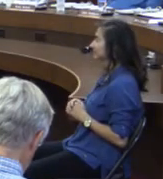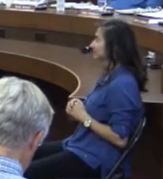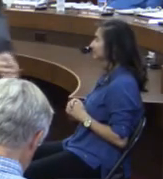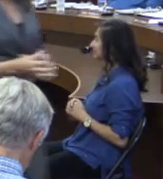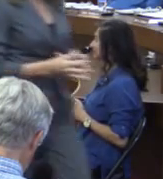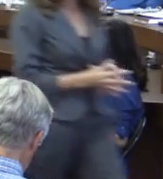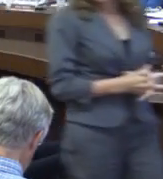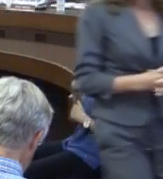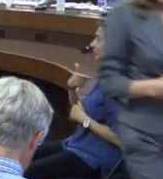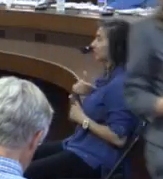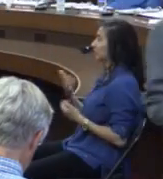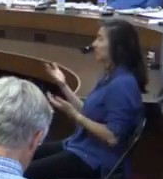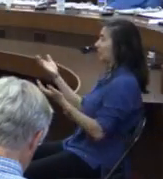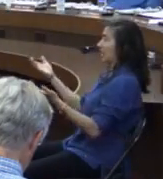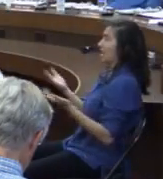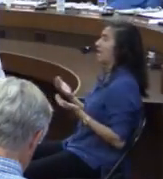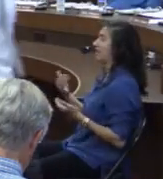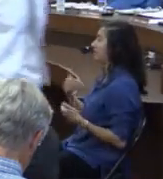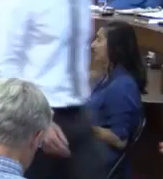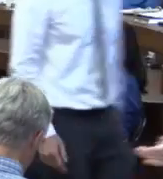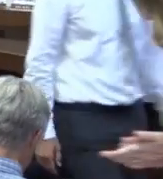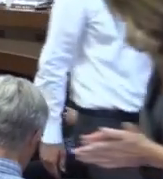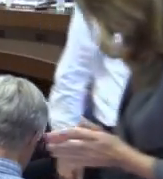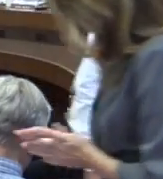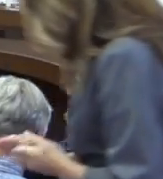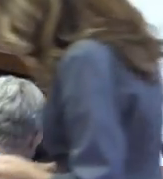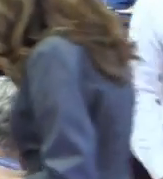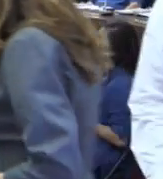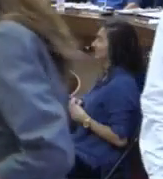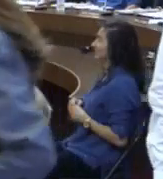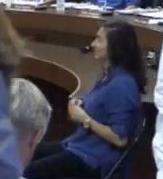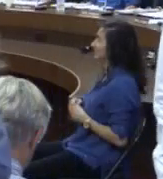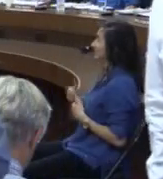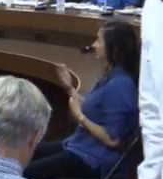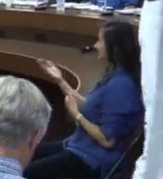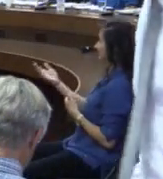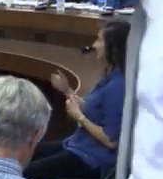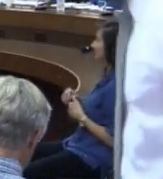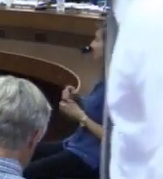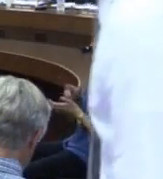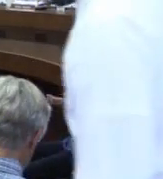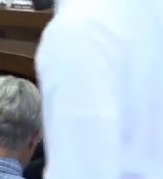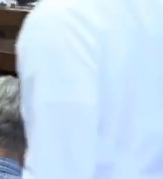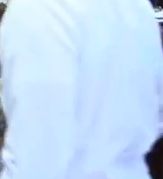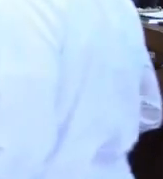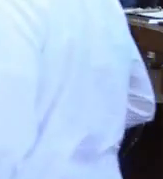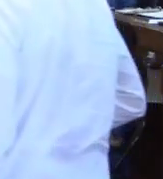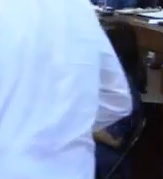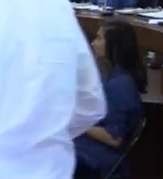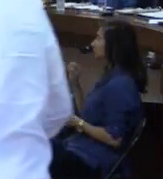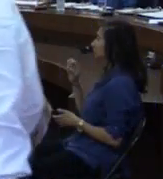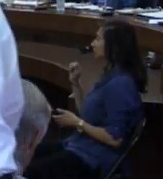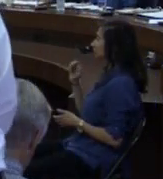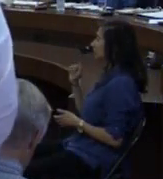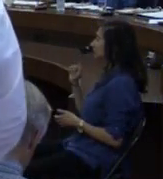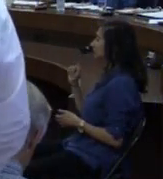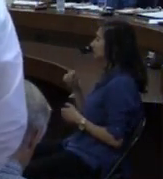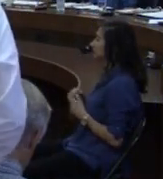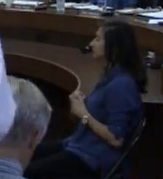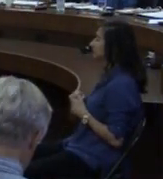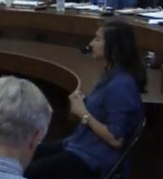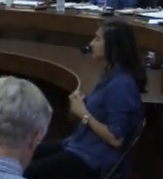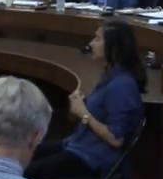We're hiring millennials, man. What can we say? Okay, next I'd like to have Dr. Lucerna come up, and she'll facilitate introduction of our